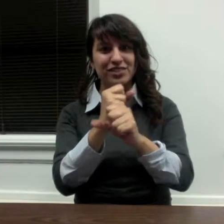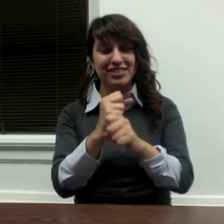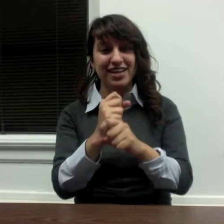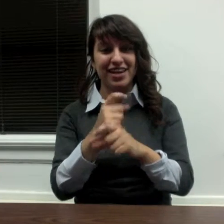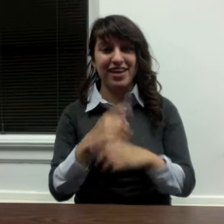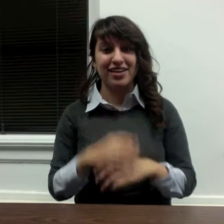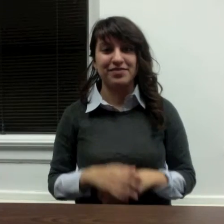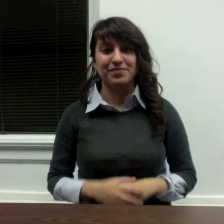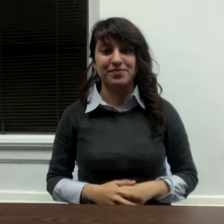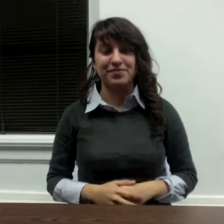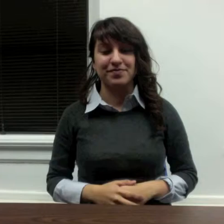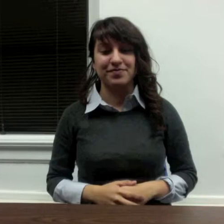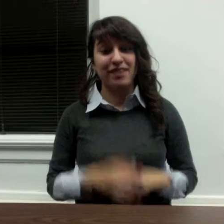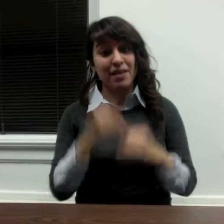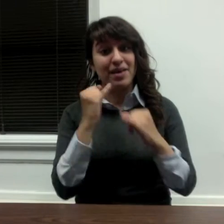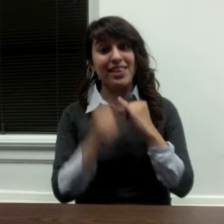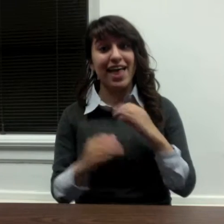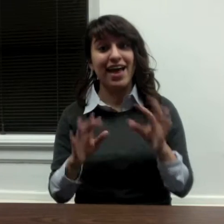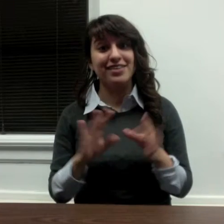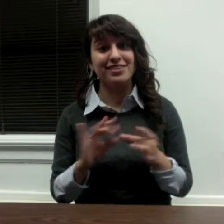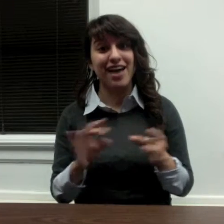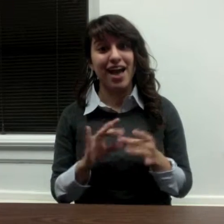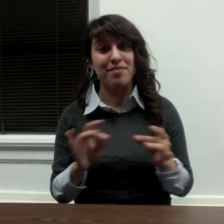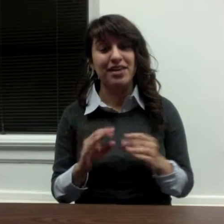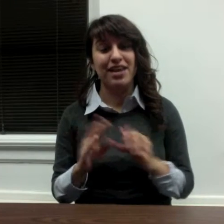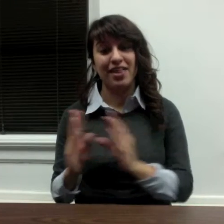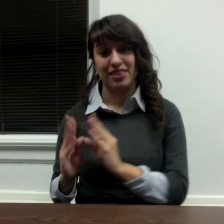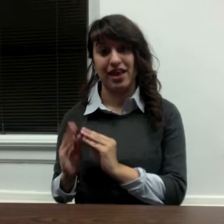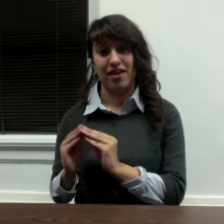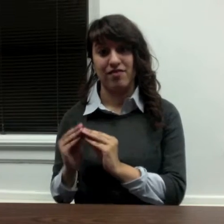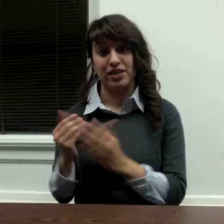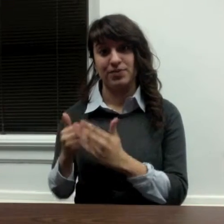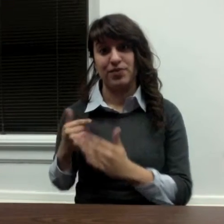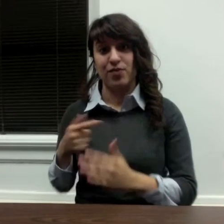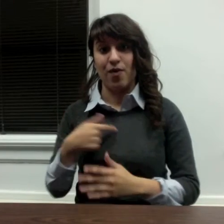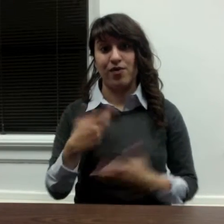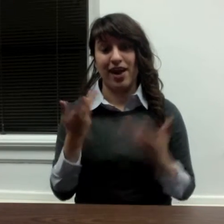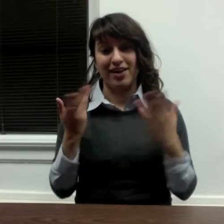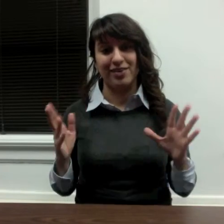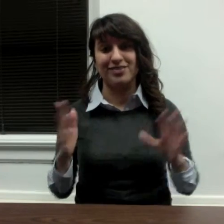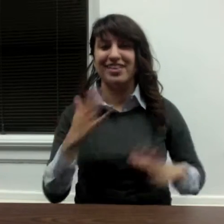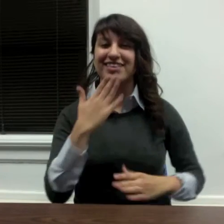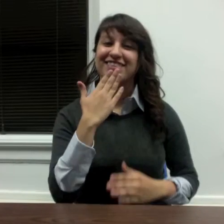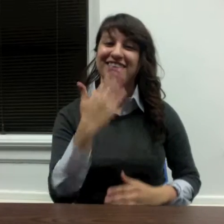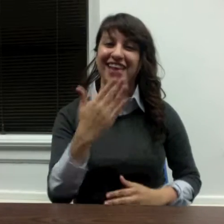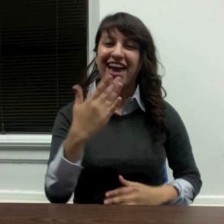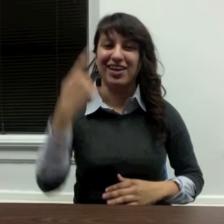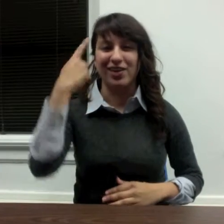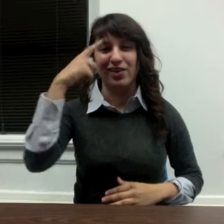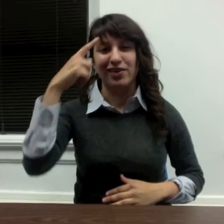And my last comment on the conference before I close, thank you for being so attentive and listening to